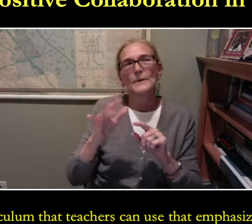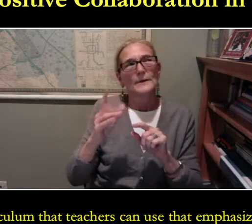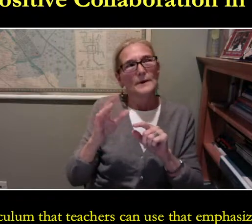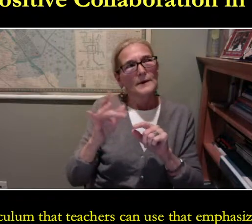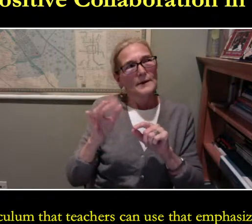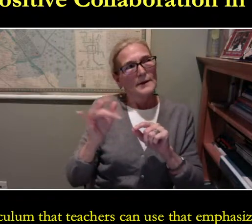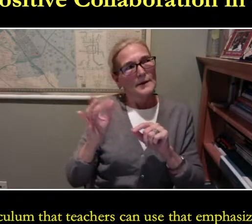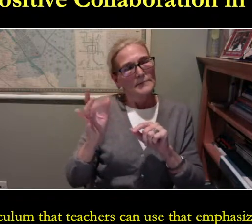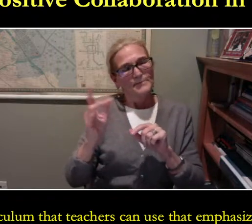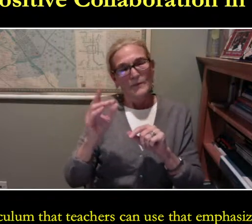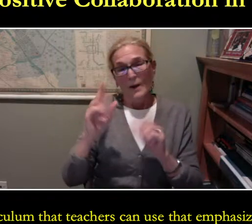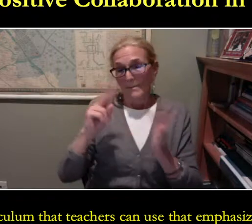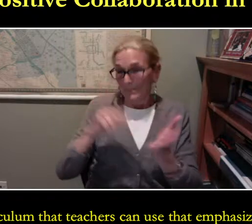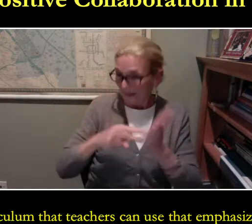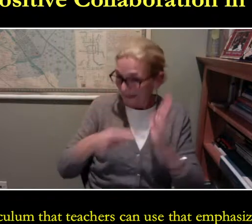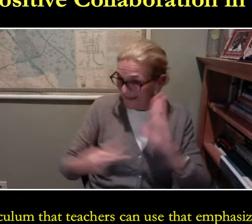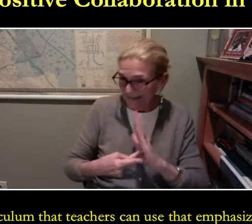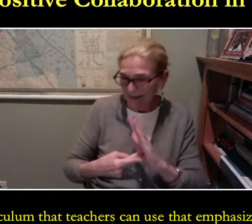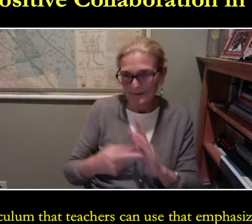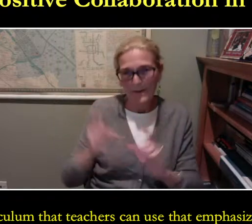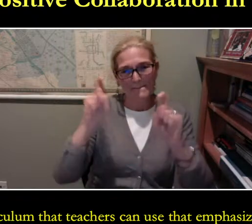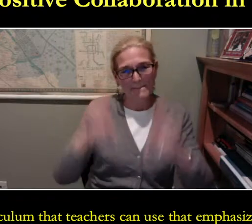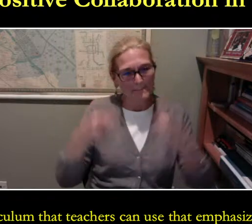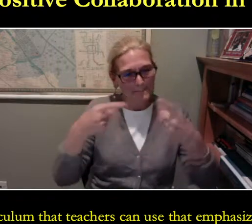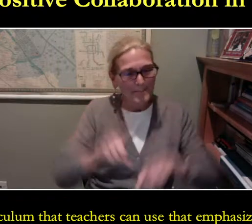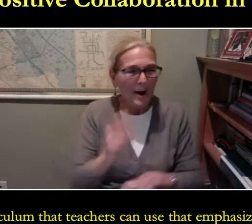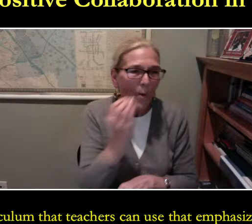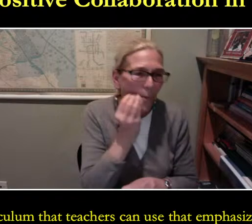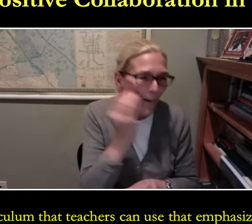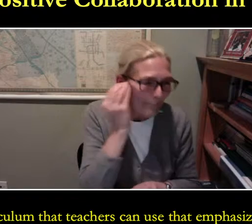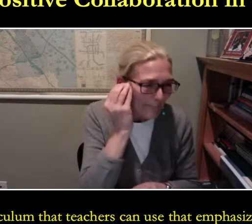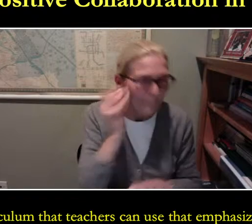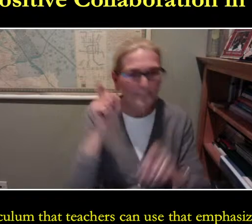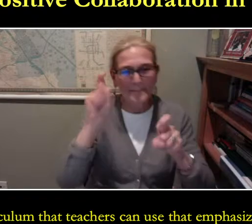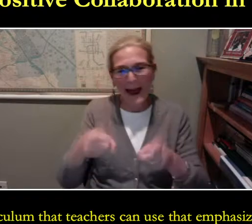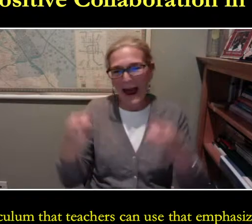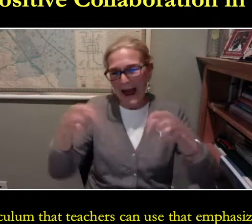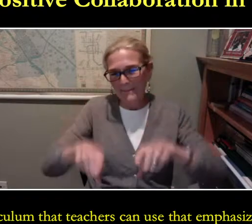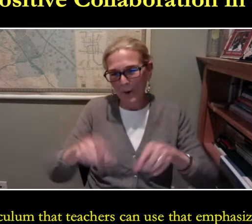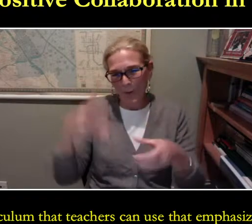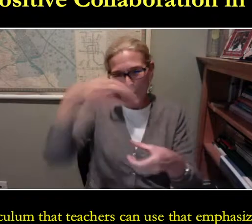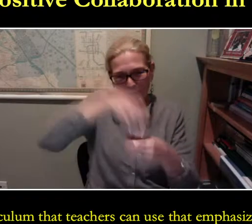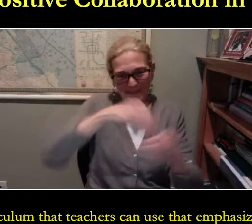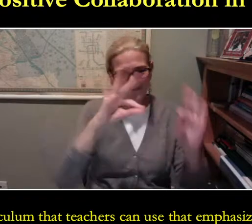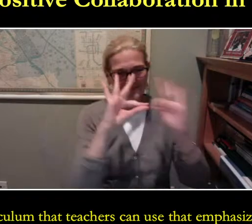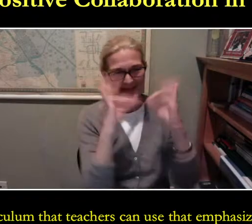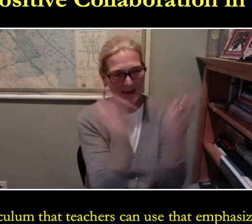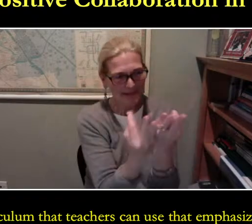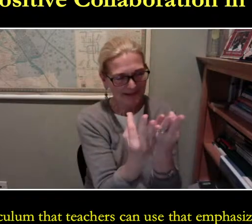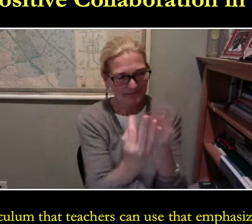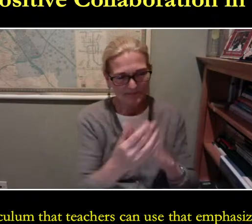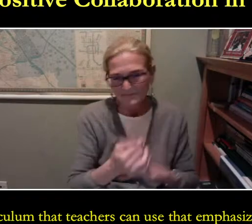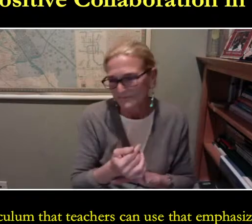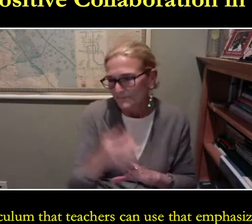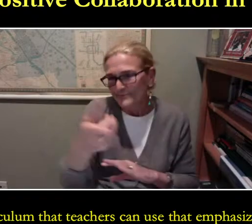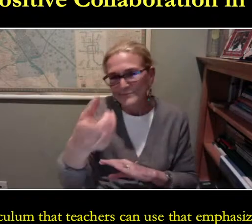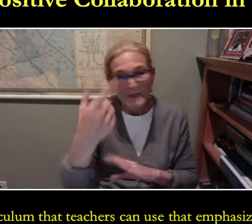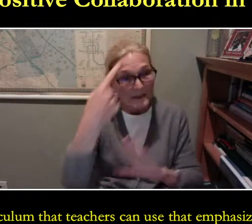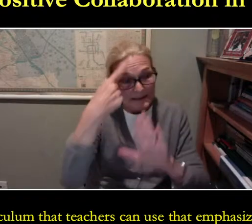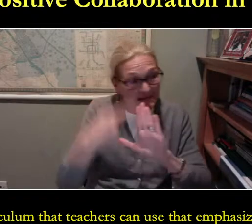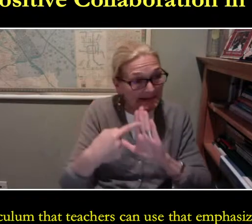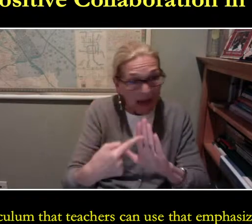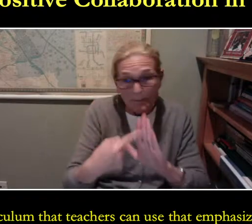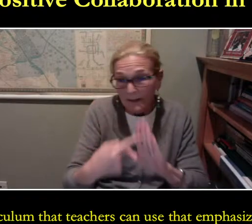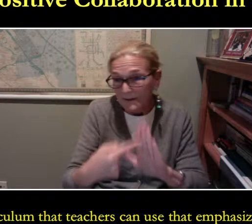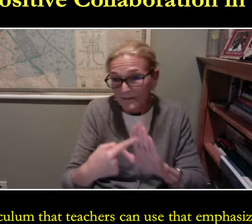curriculum for language acquisition, which means that it happens within the home,